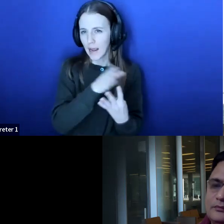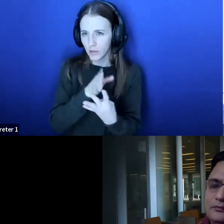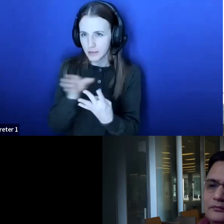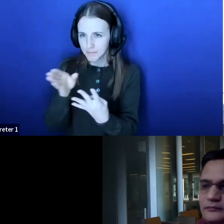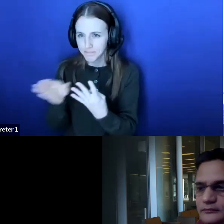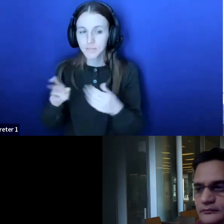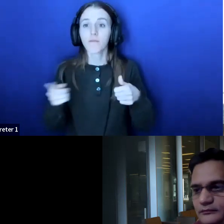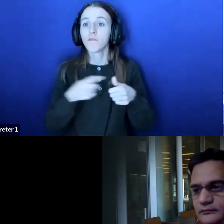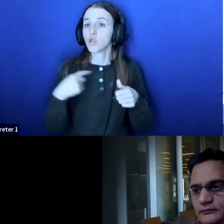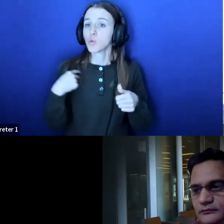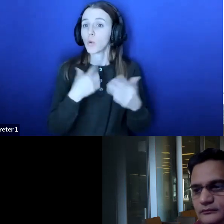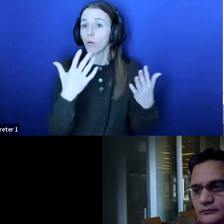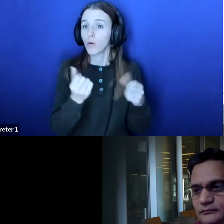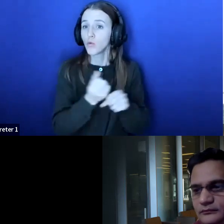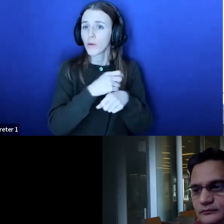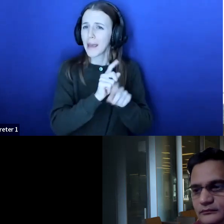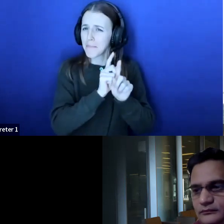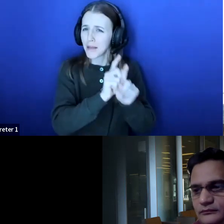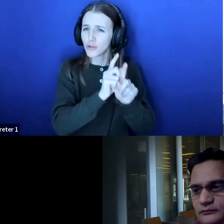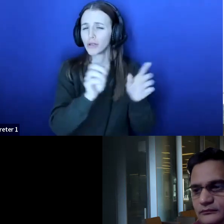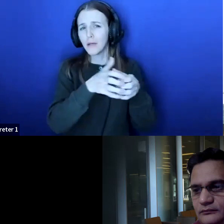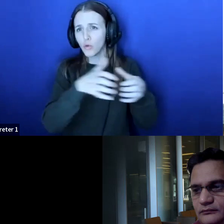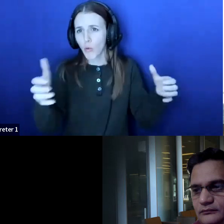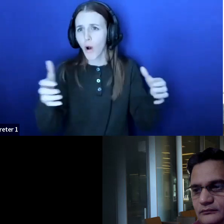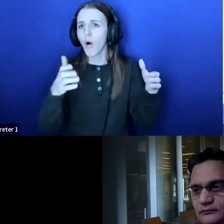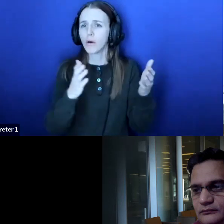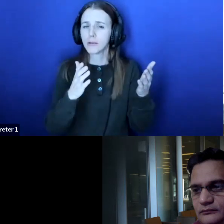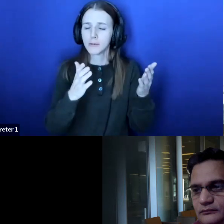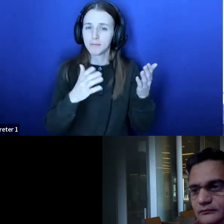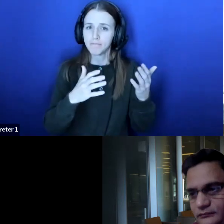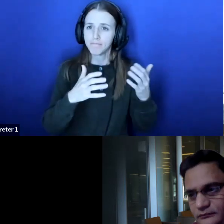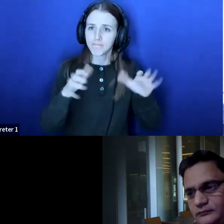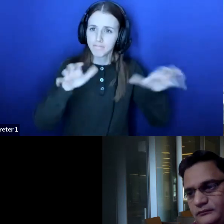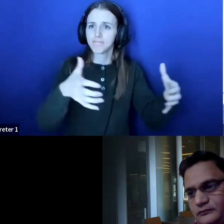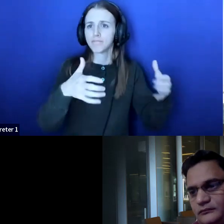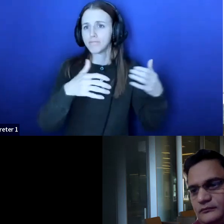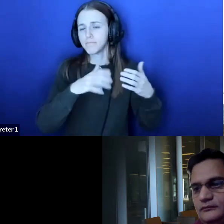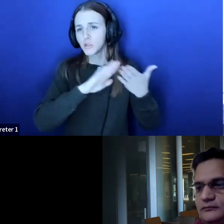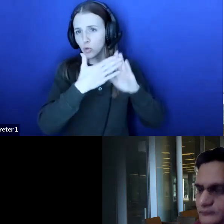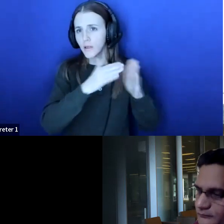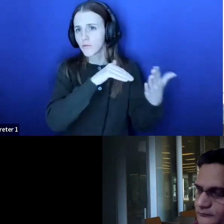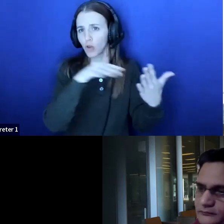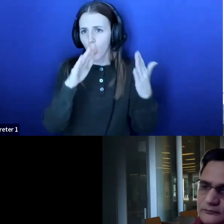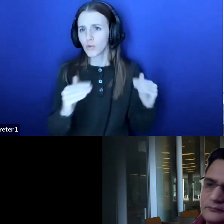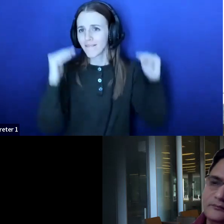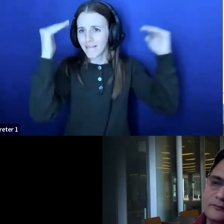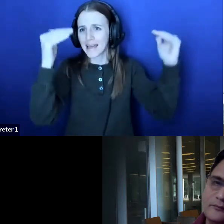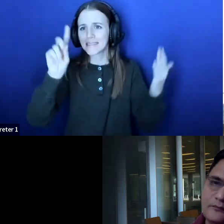mentorship and grow a robust community of scholars to advance disability inclusion research in academic